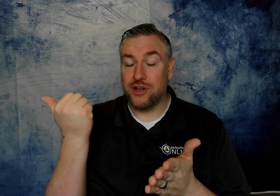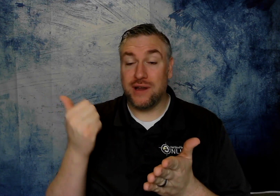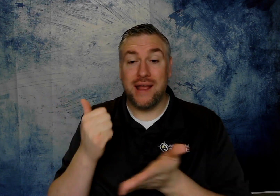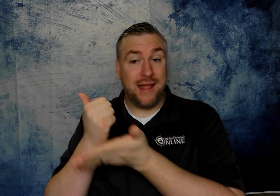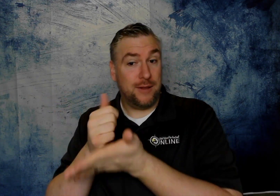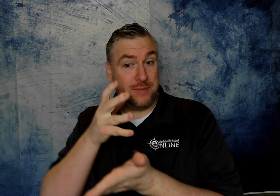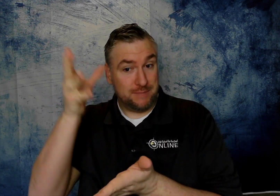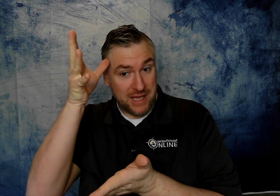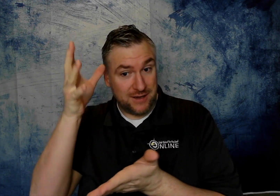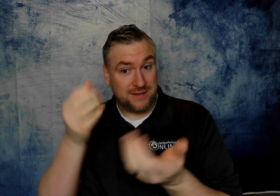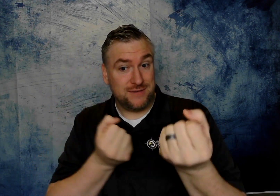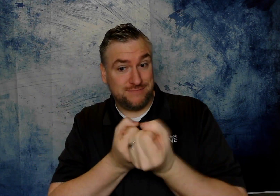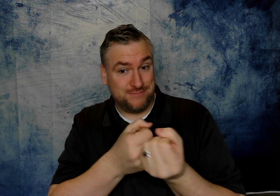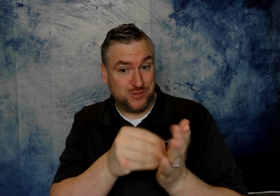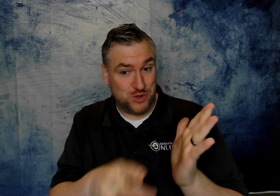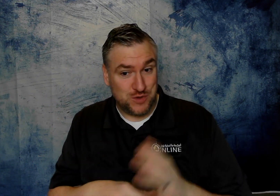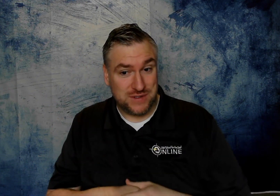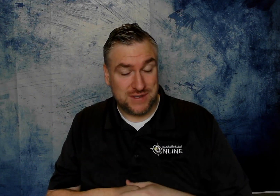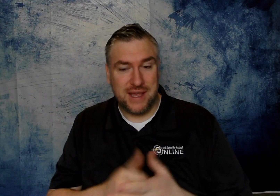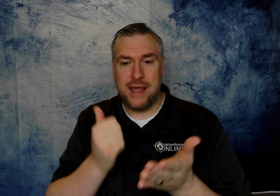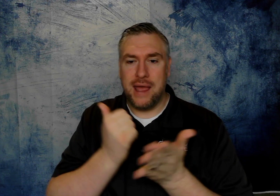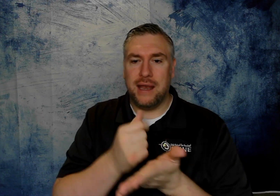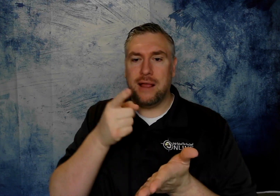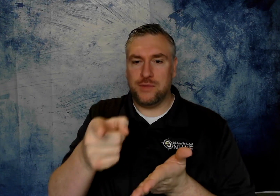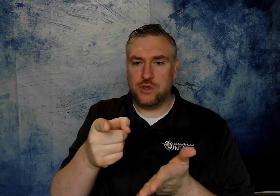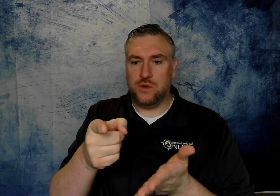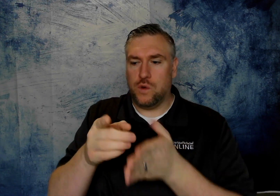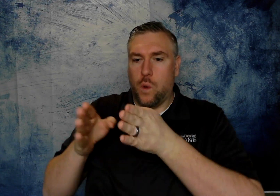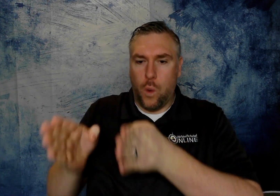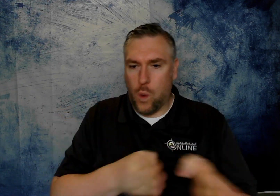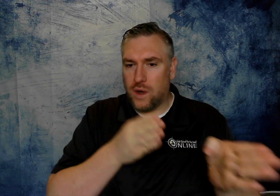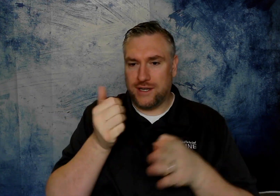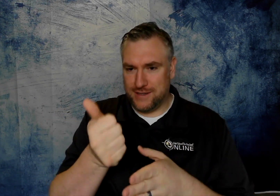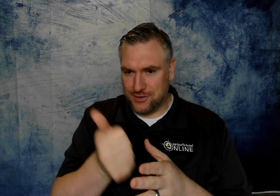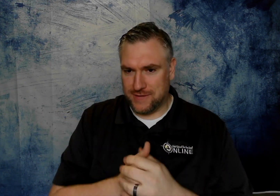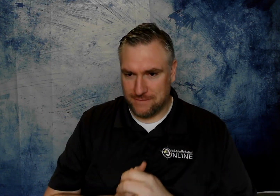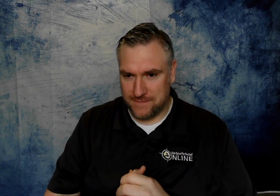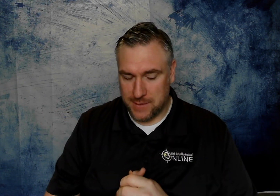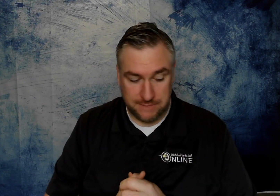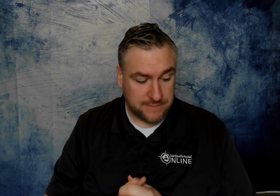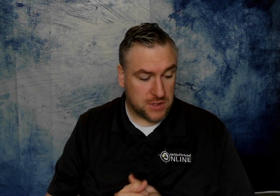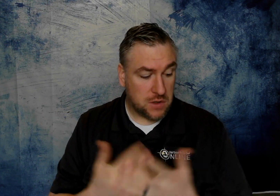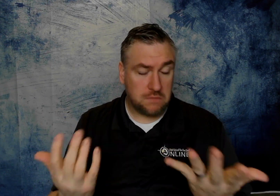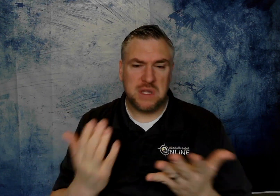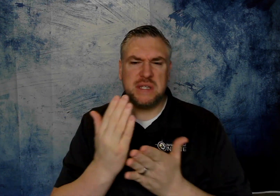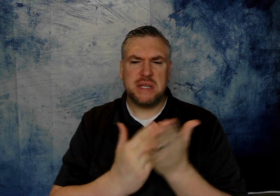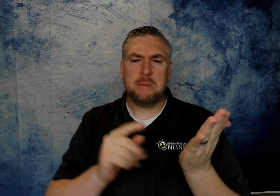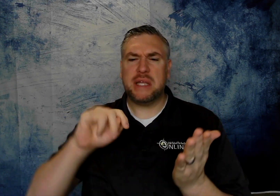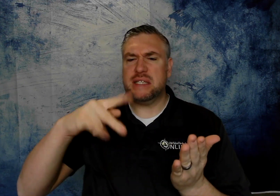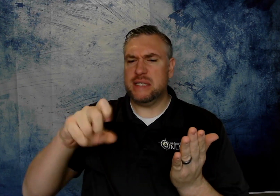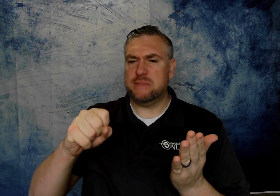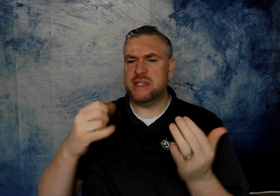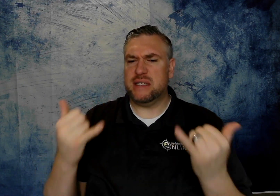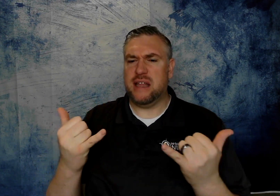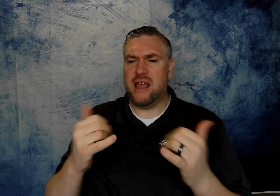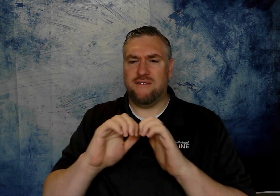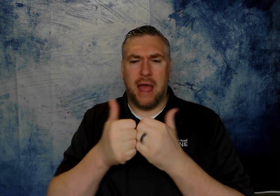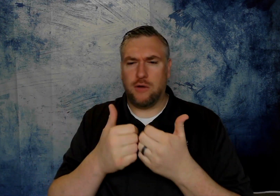design, it's going to help students learn better and help parents to be able to support their child and help you organize yourself. So here's a